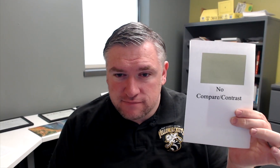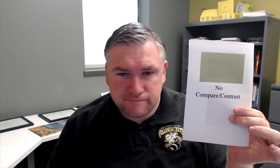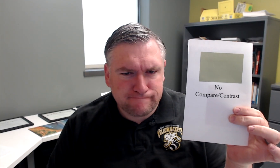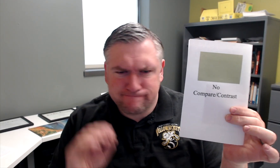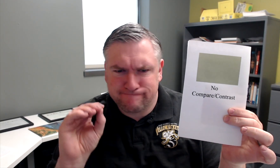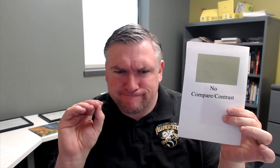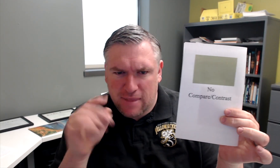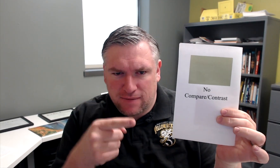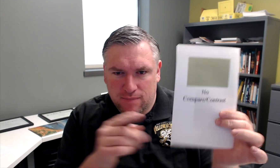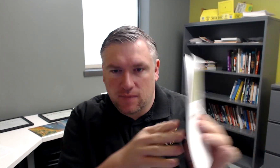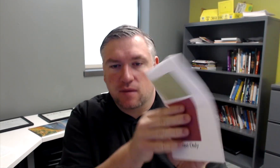So this